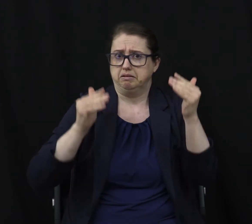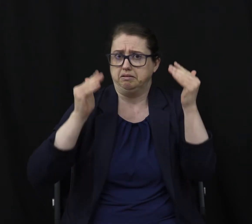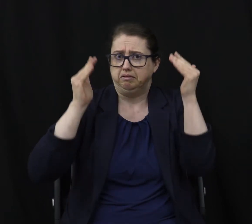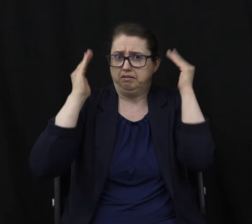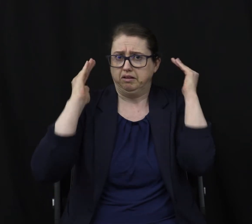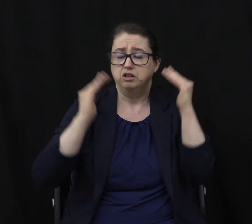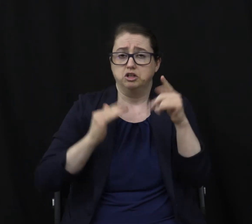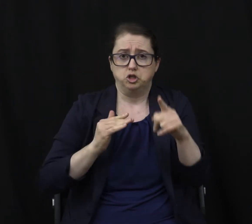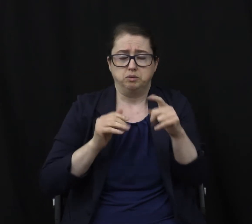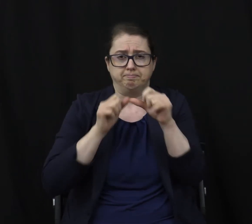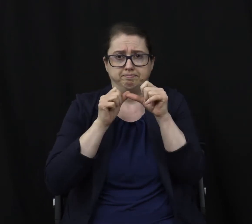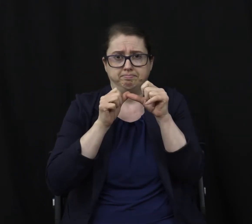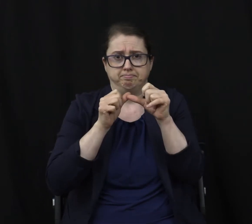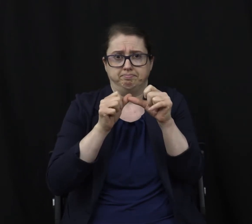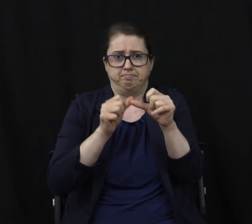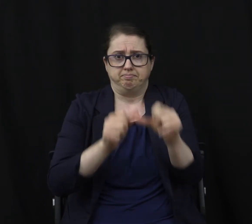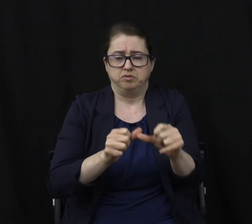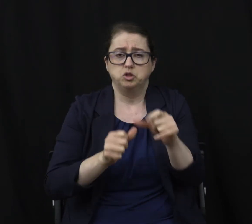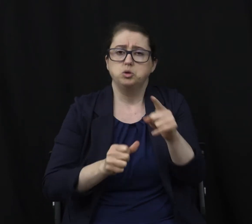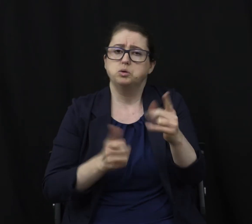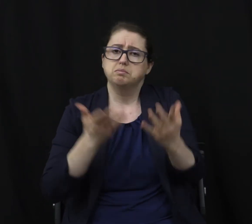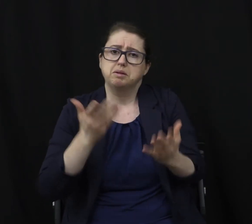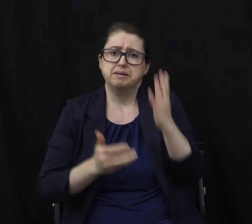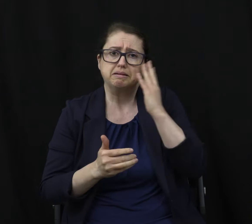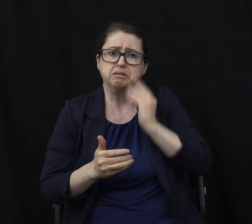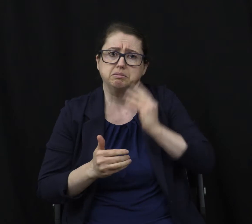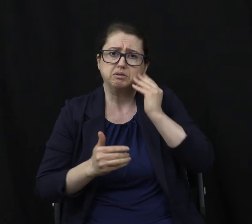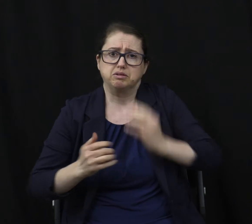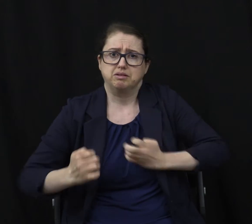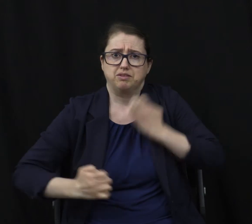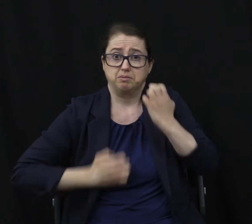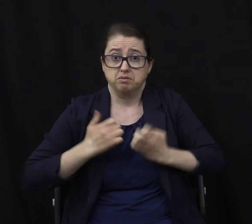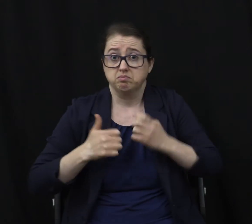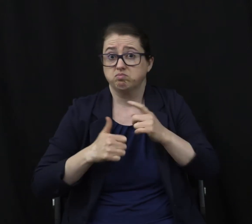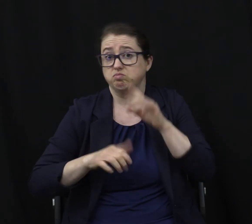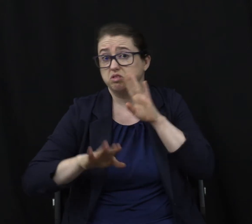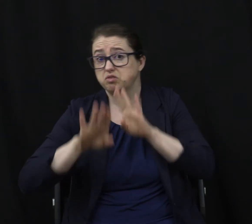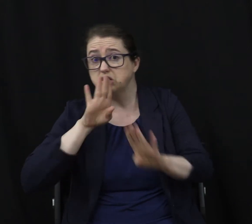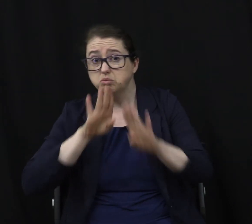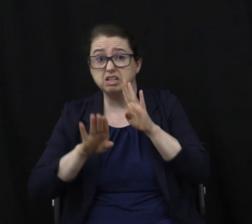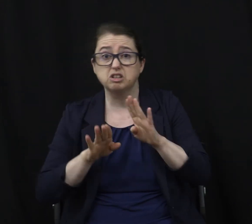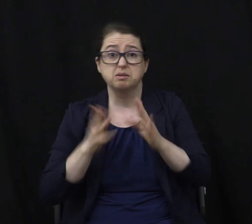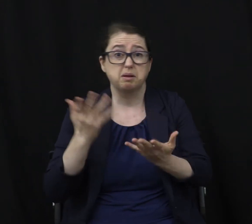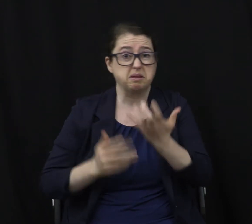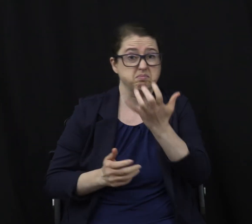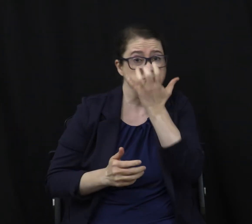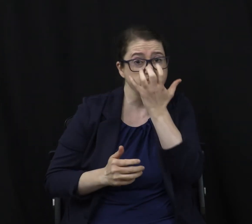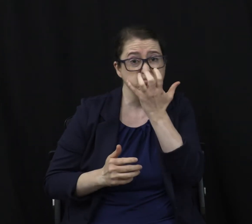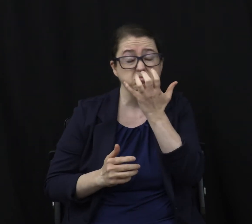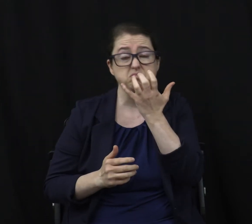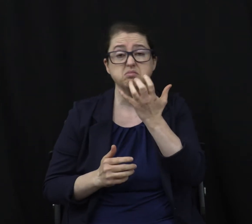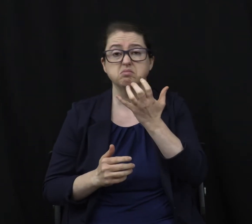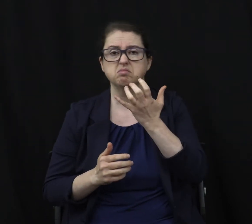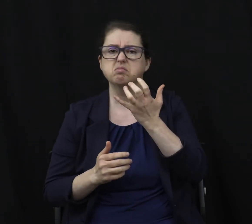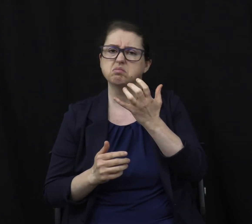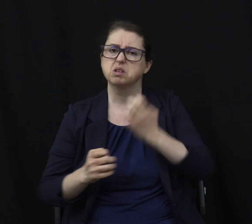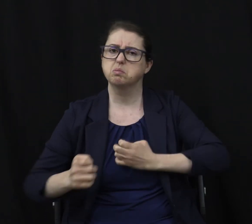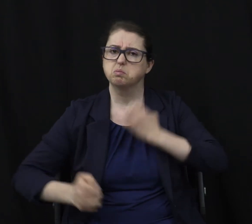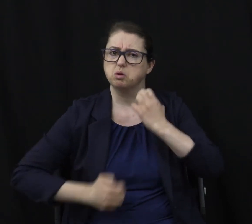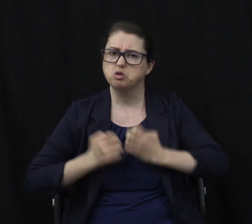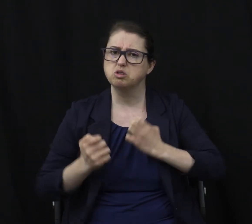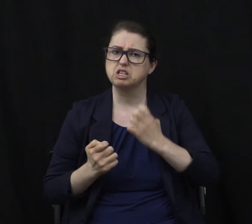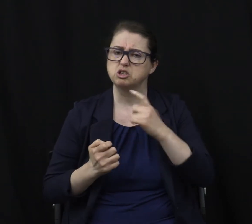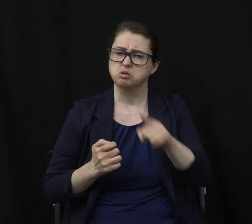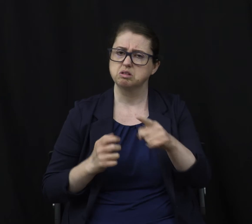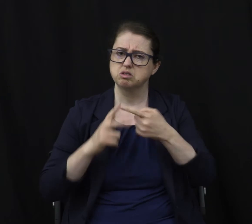may experience the emotions of frustration and even anger. These emotions can cause you to begin to doubt yourself and you hit